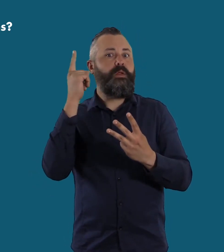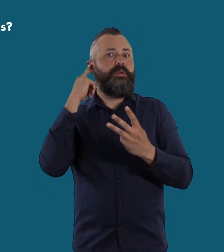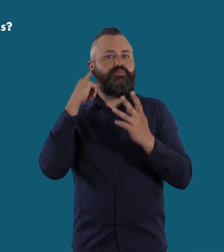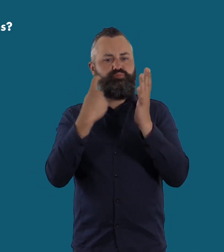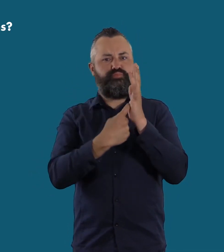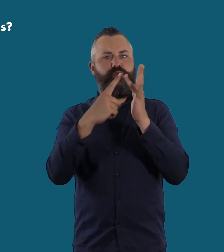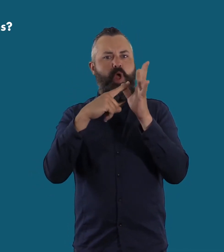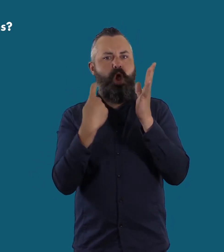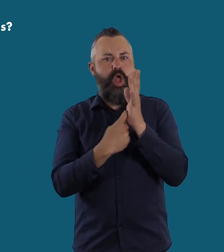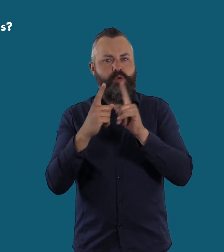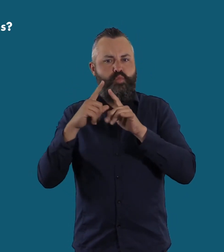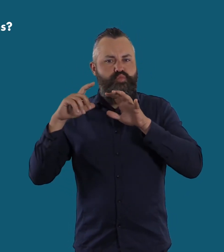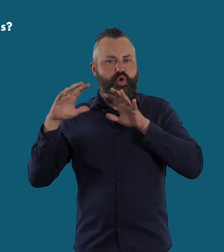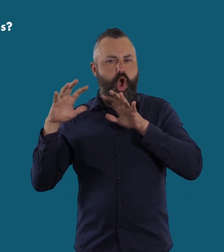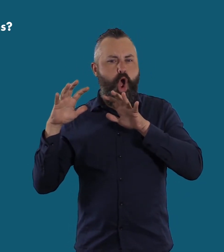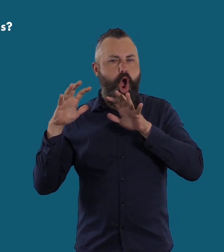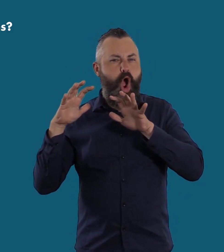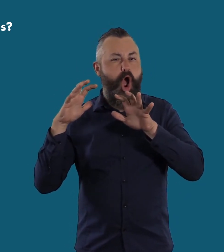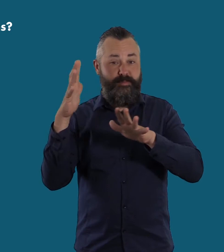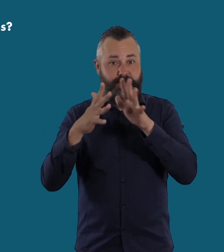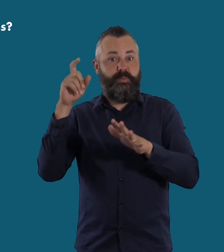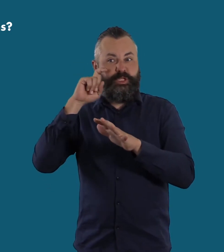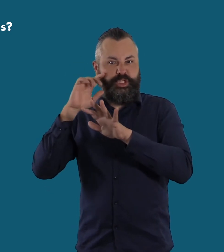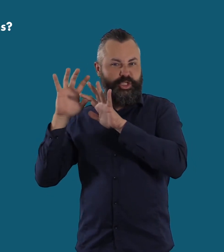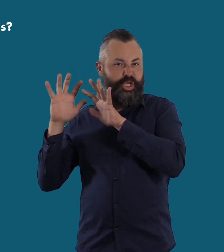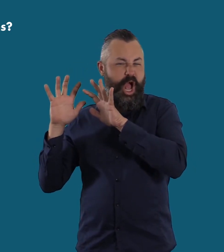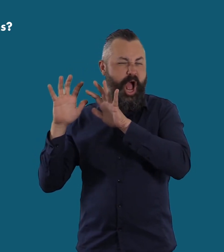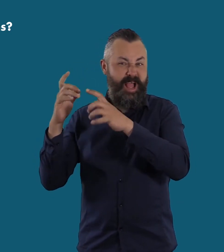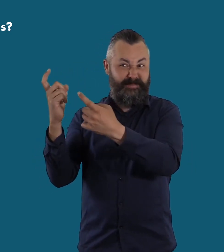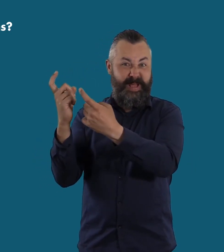And roar is where a roaring sound may precede the arrival of the tsunami.